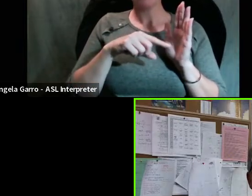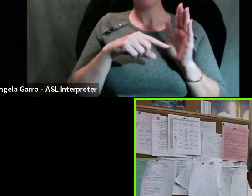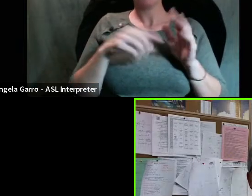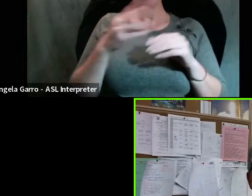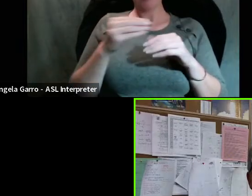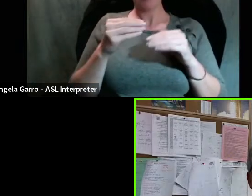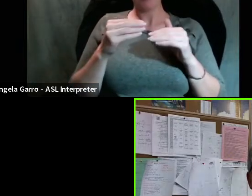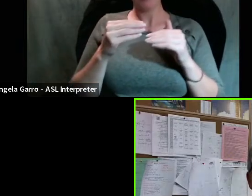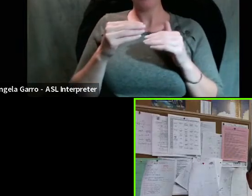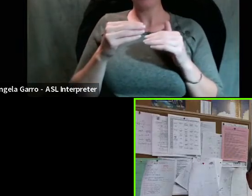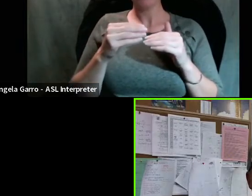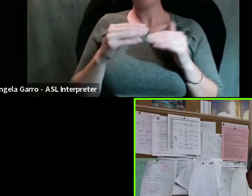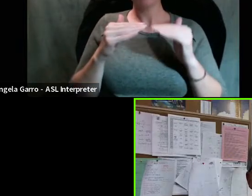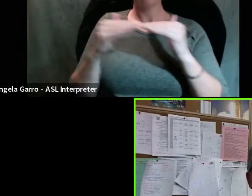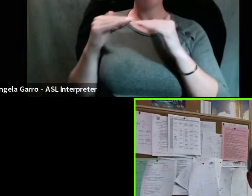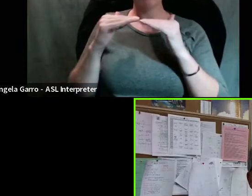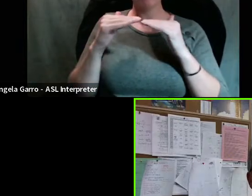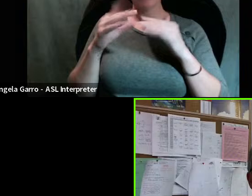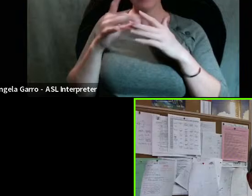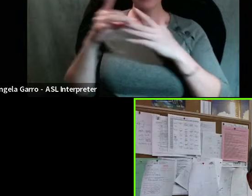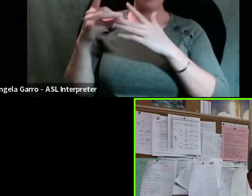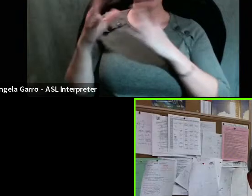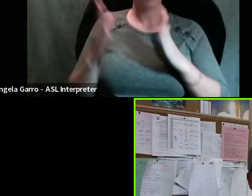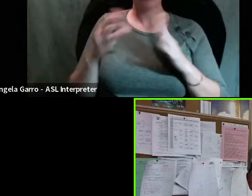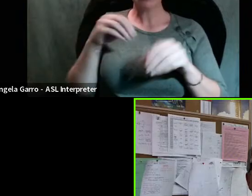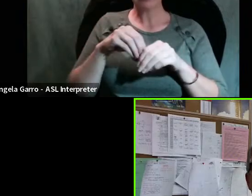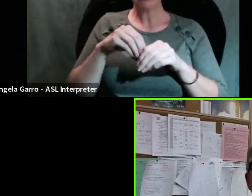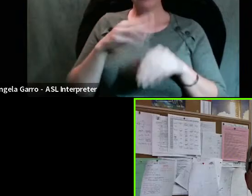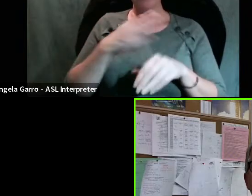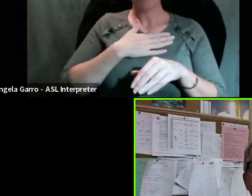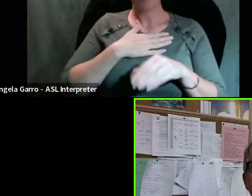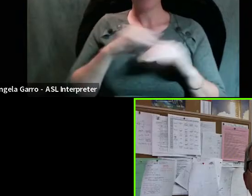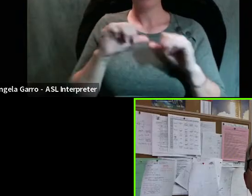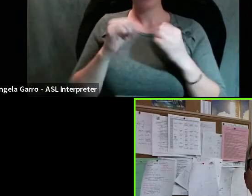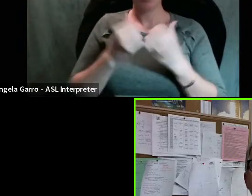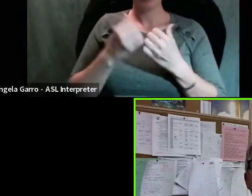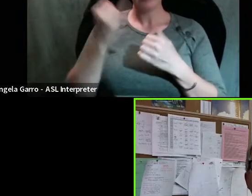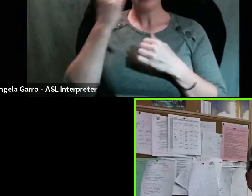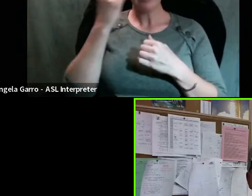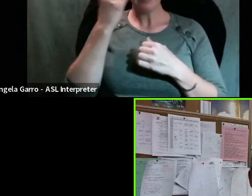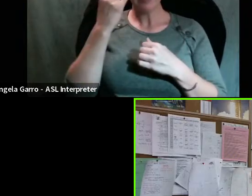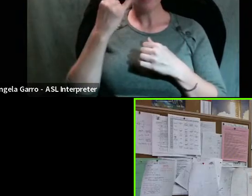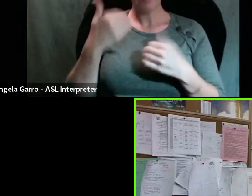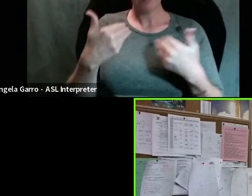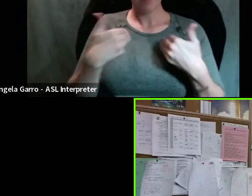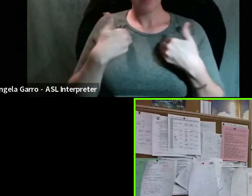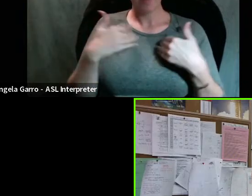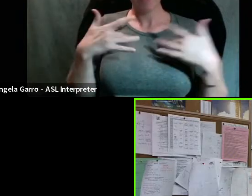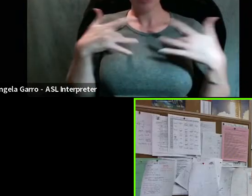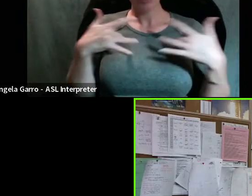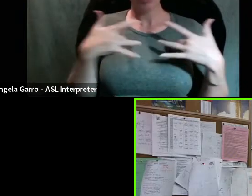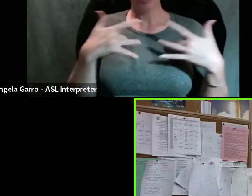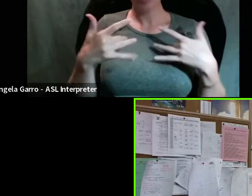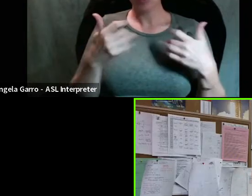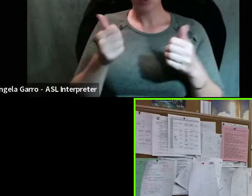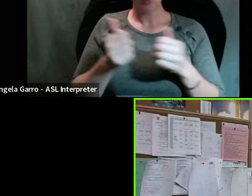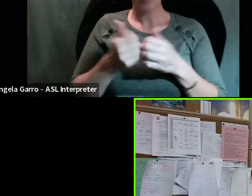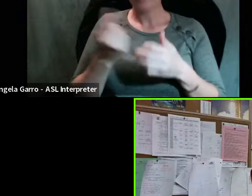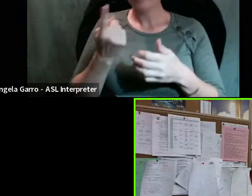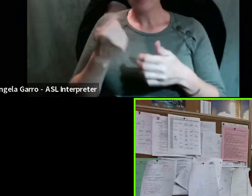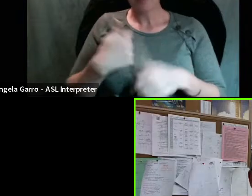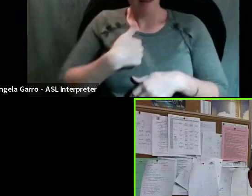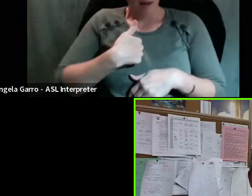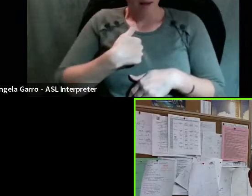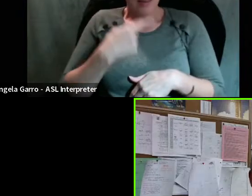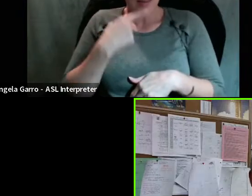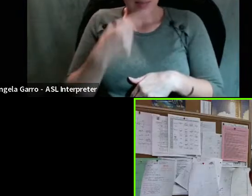fellow leaders in my association, that if there is a concern with something that I have said or